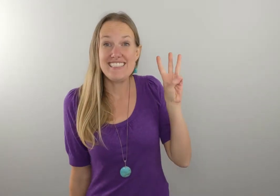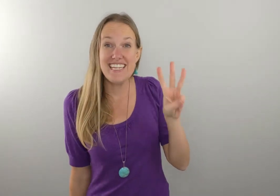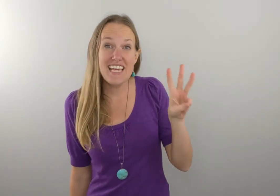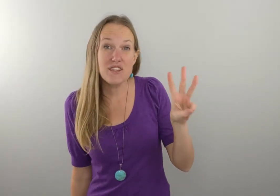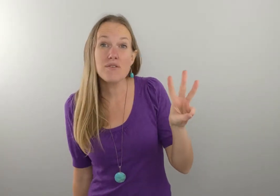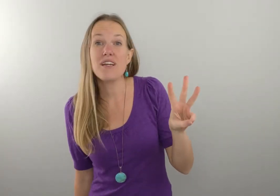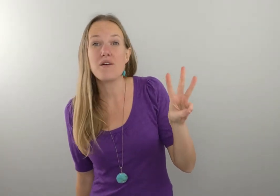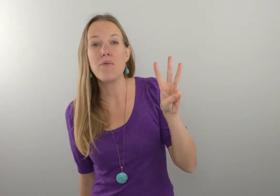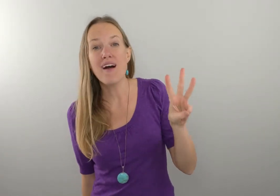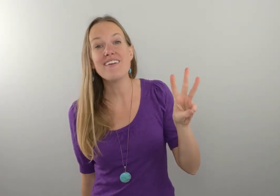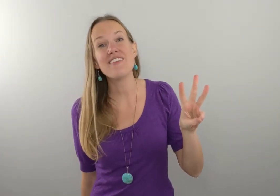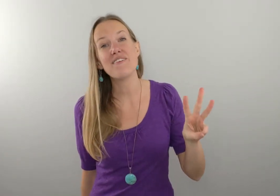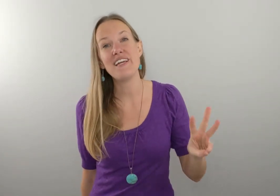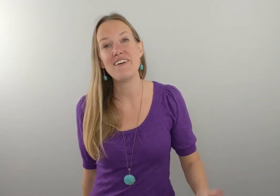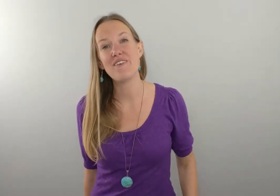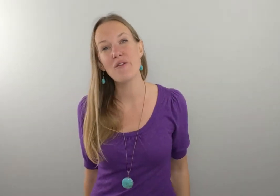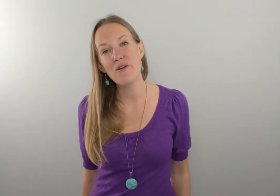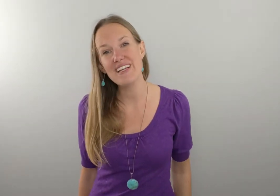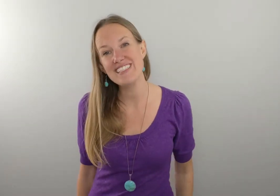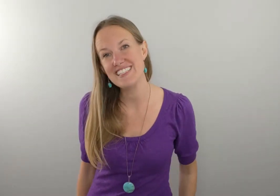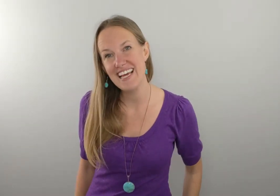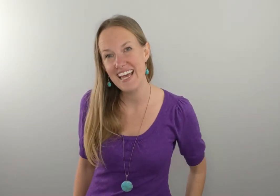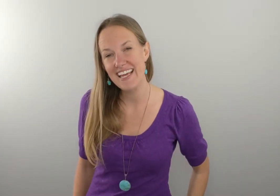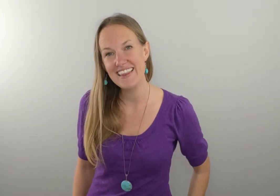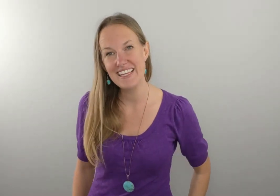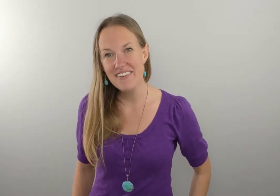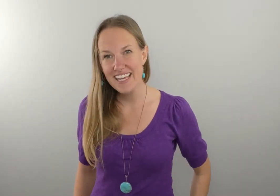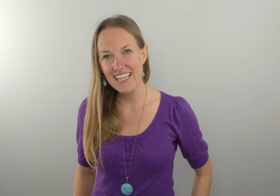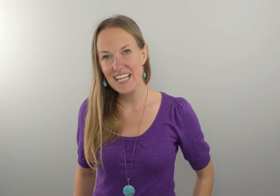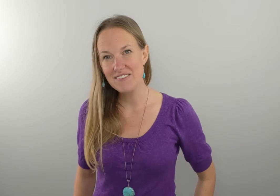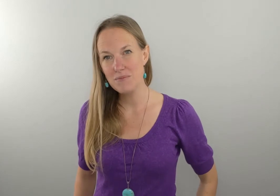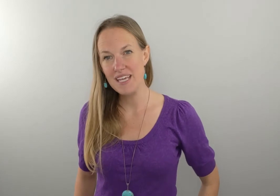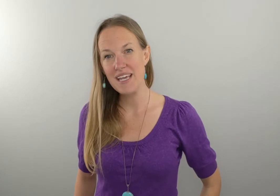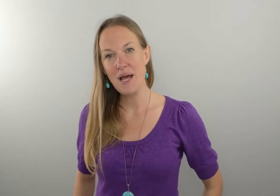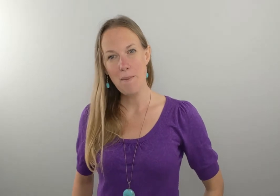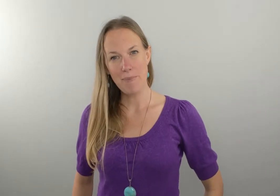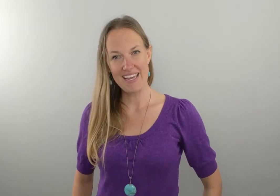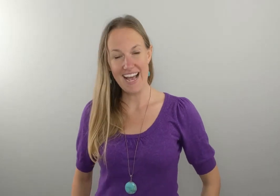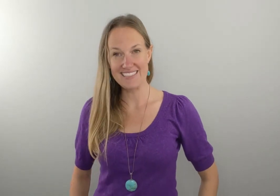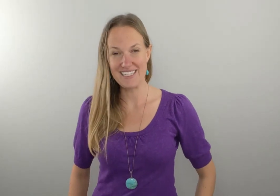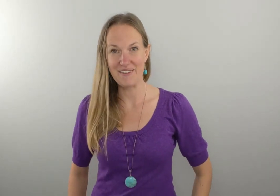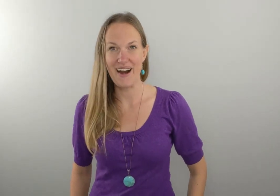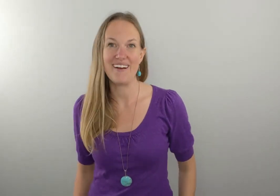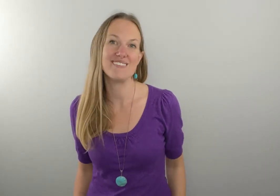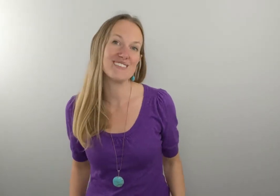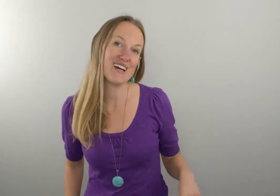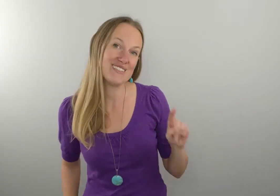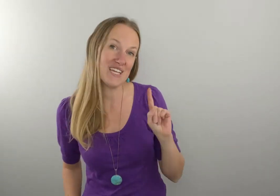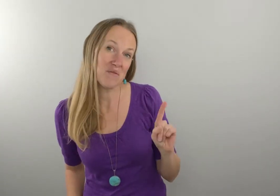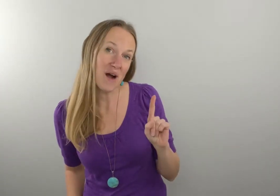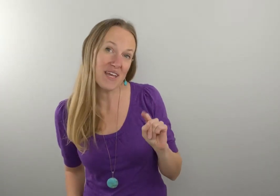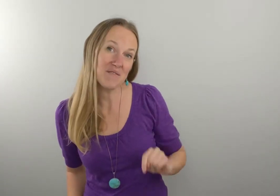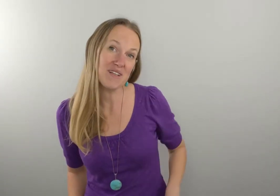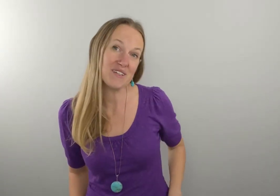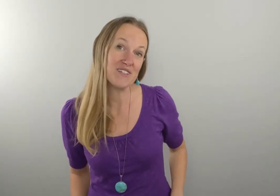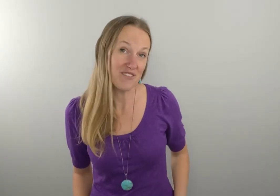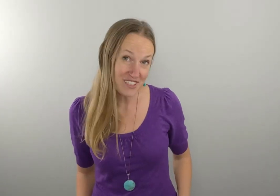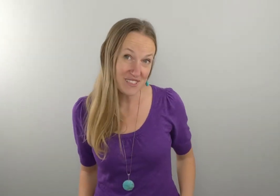day 3 or part 3 of Glorious Day, Living He Loved Me by Casting Crowns. On day 1, we learned verse 1